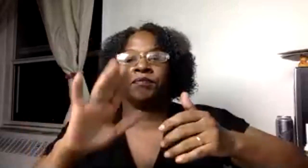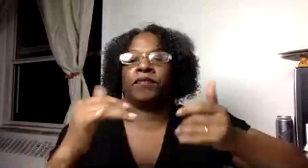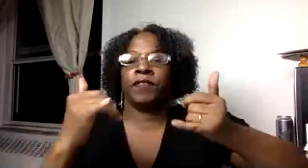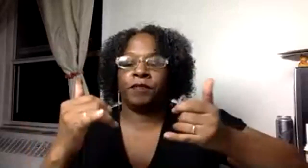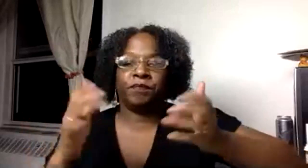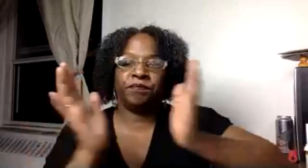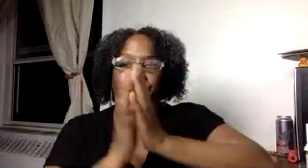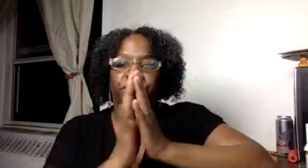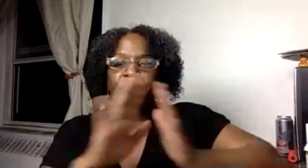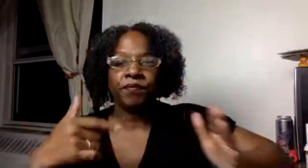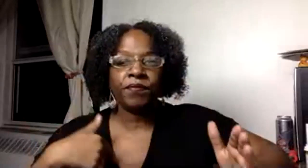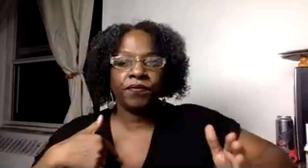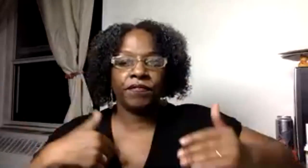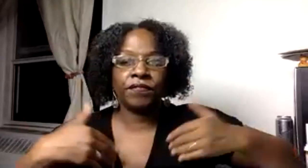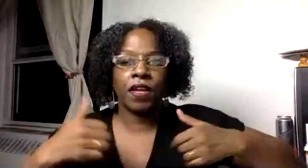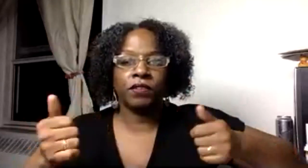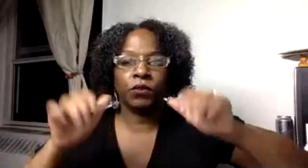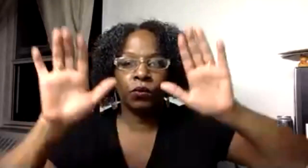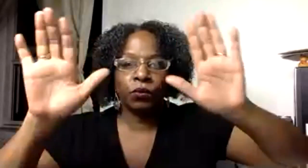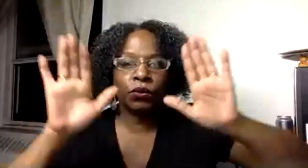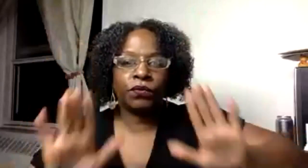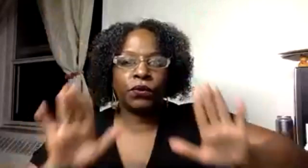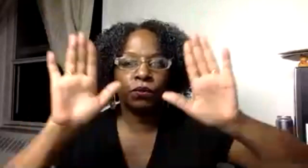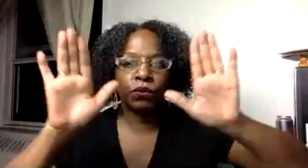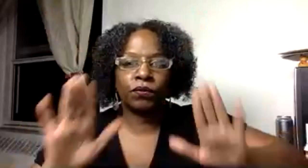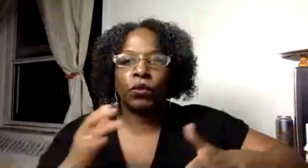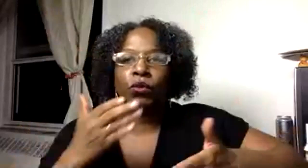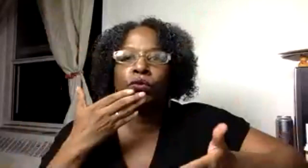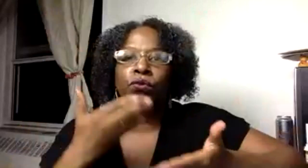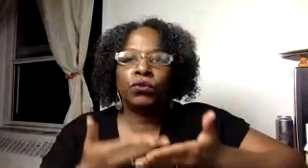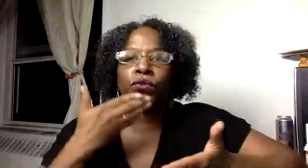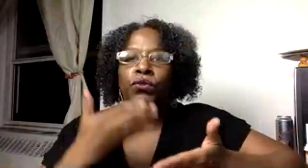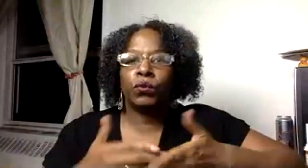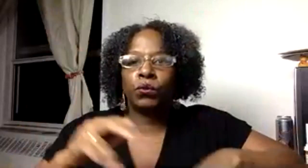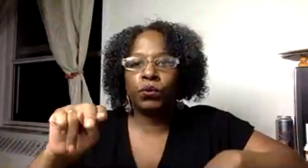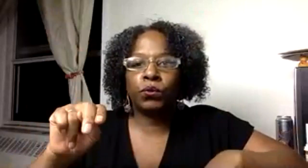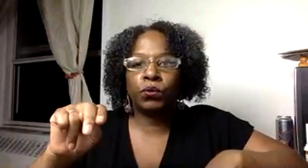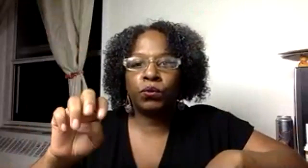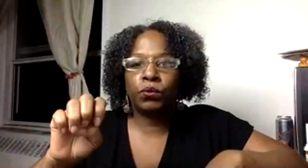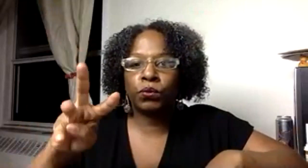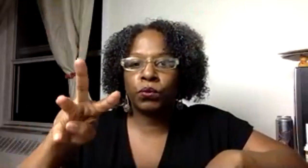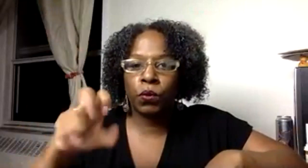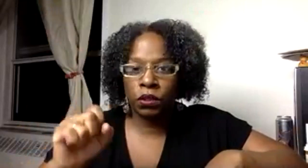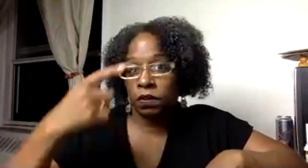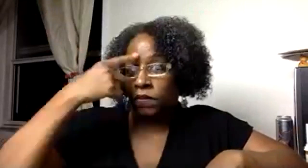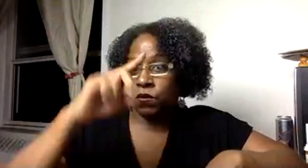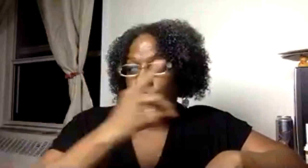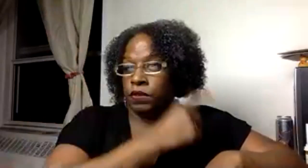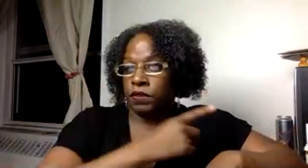I cannot see sign language, so I need like a voiceover. Sure, I'm just trying to reach out to the other